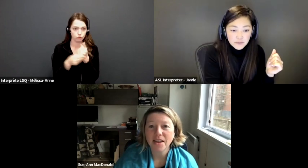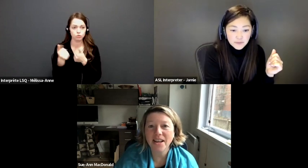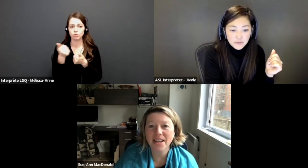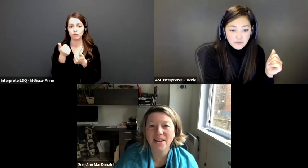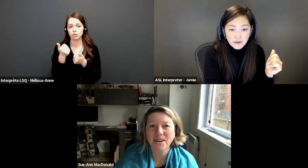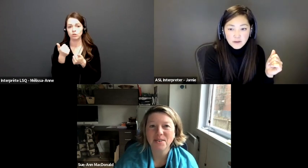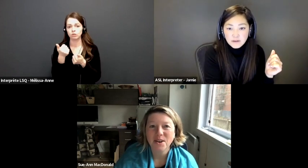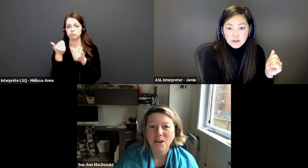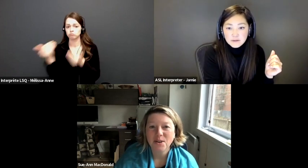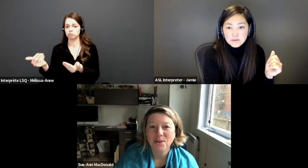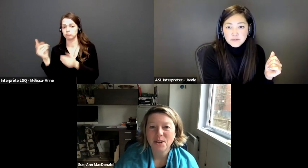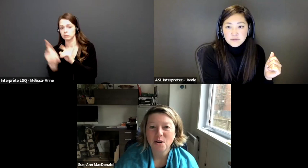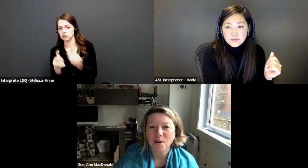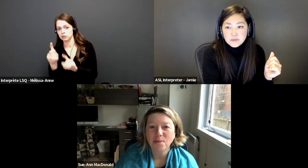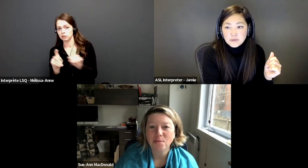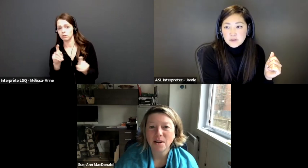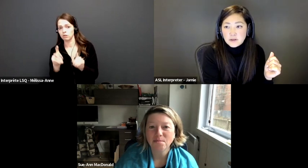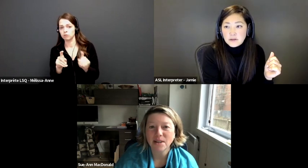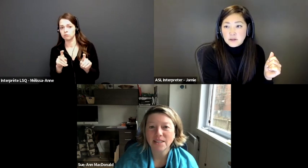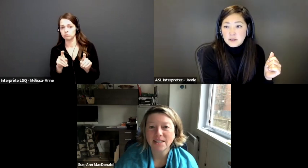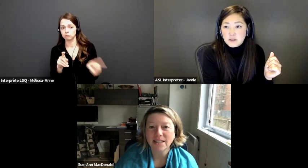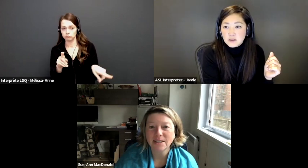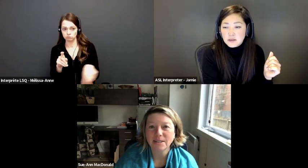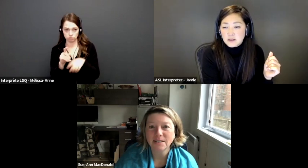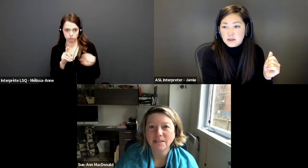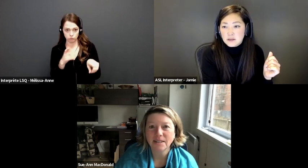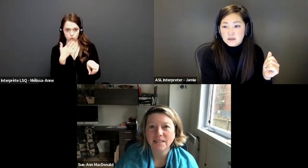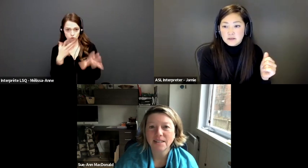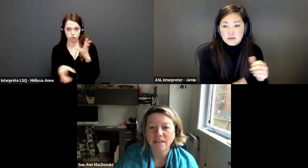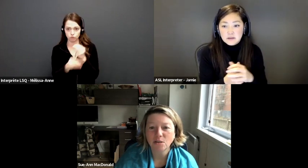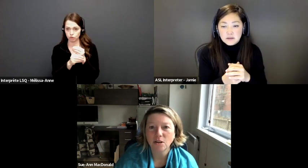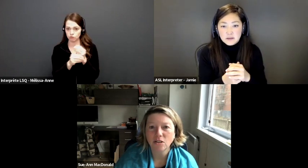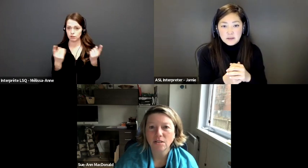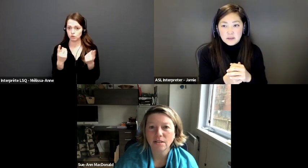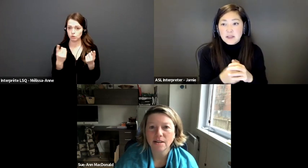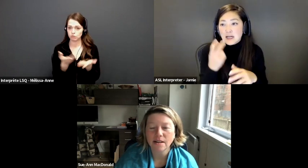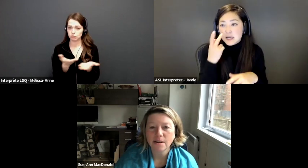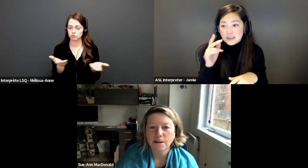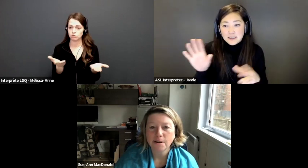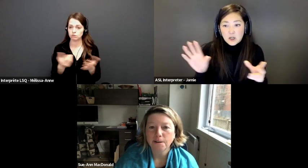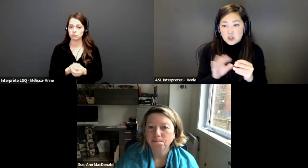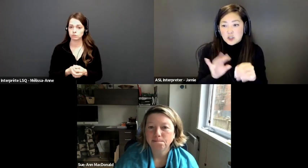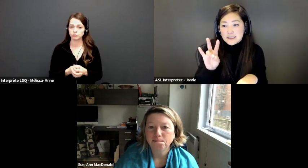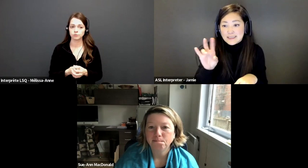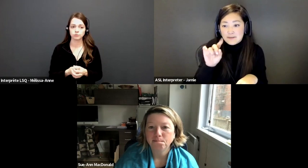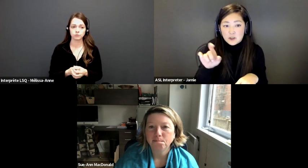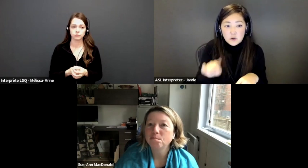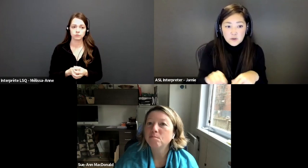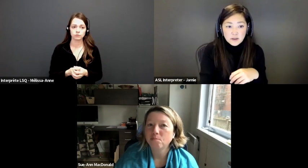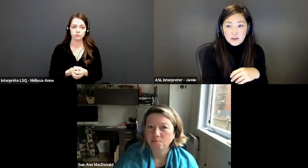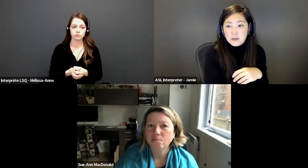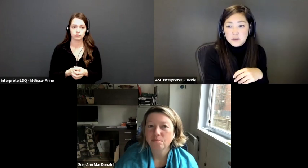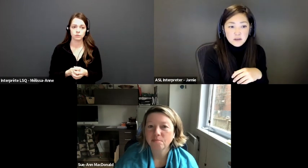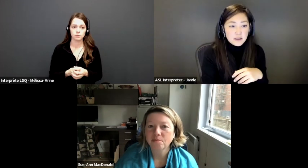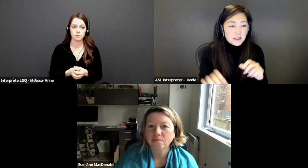here? We can go one by one, but I see 7 questions. Can